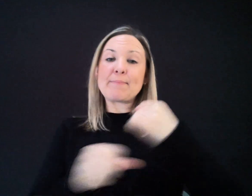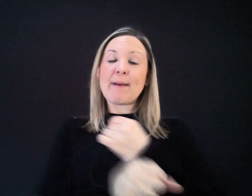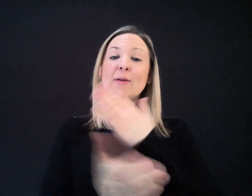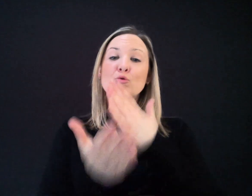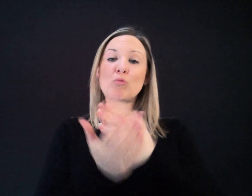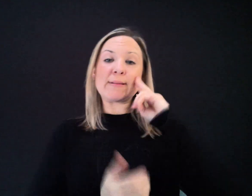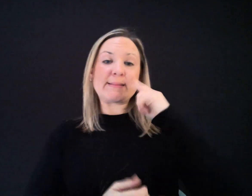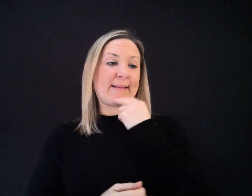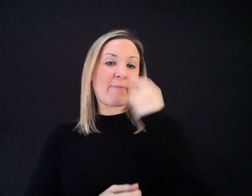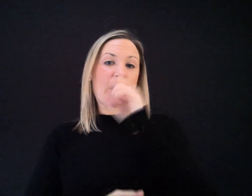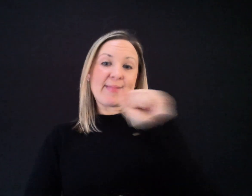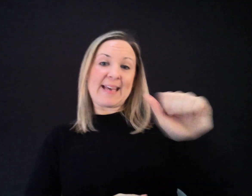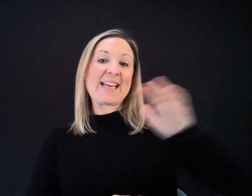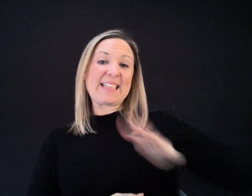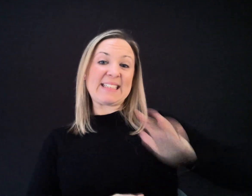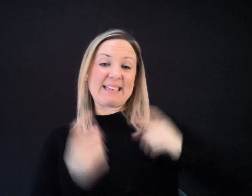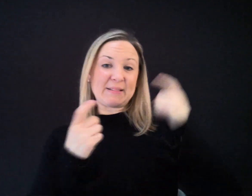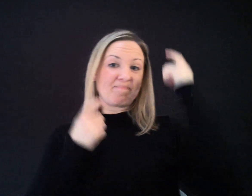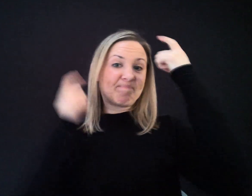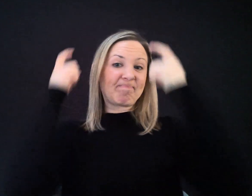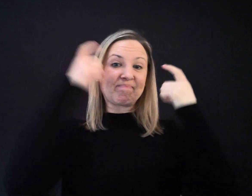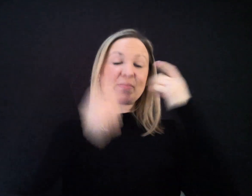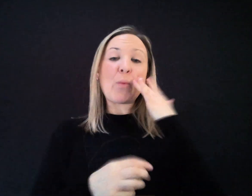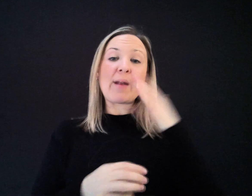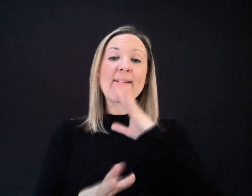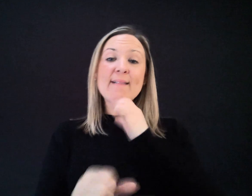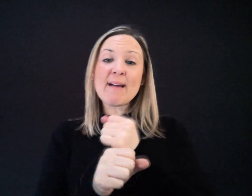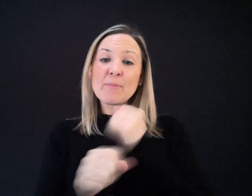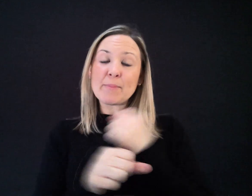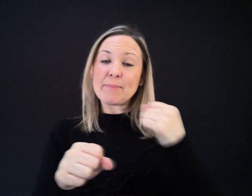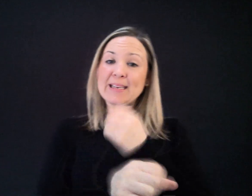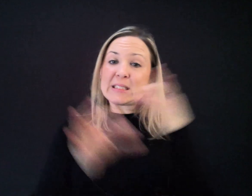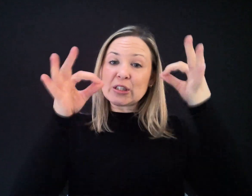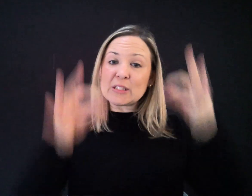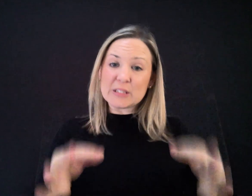considered when government is making decisions that impact their lives.